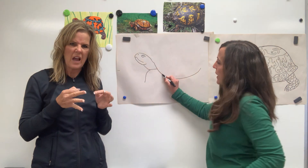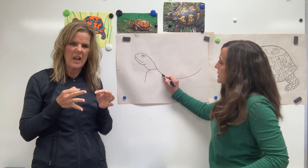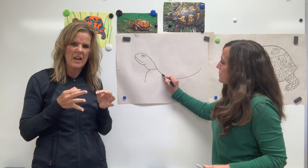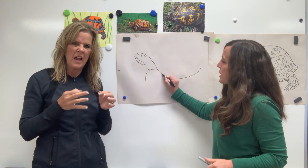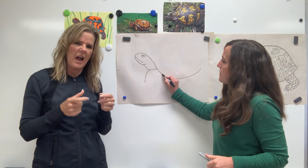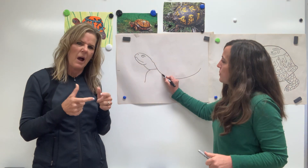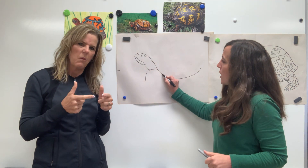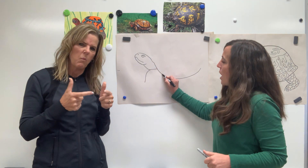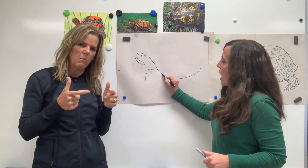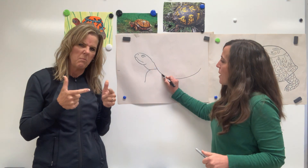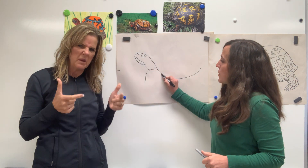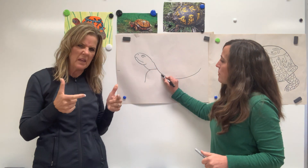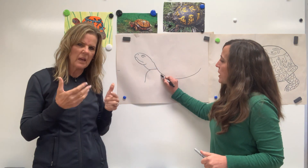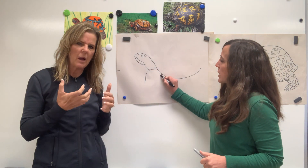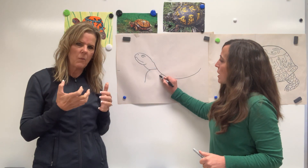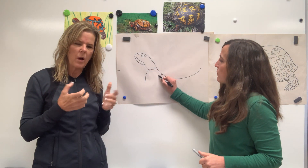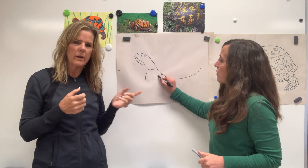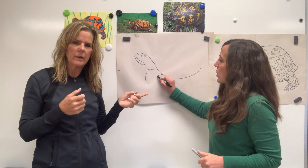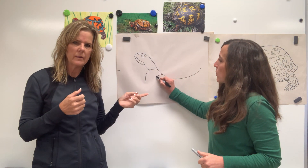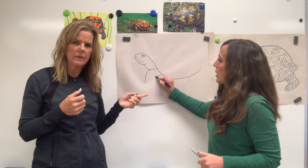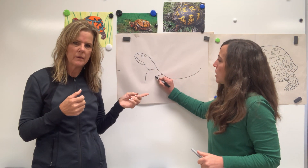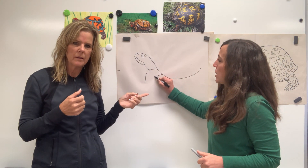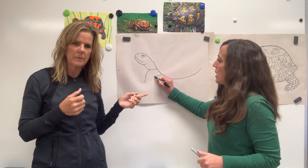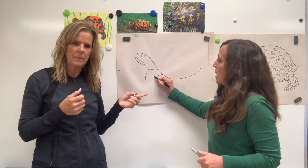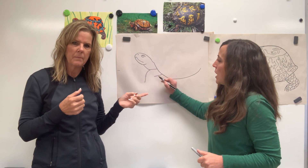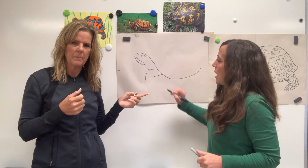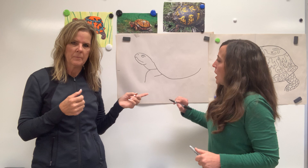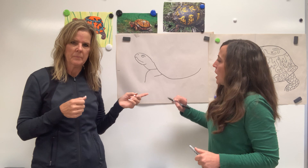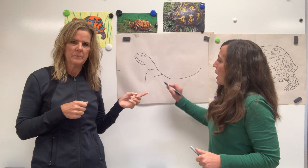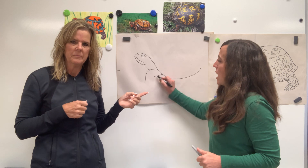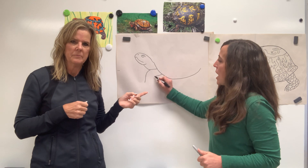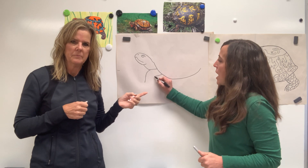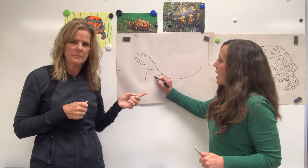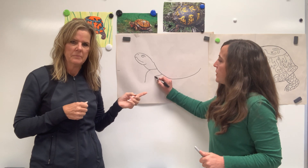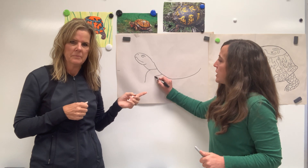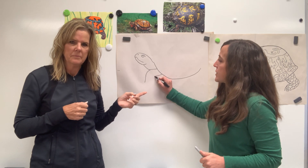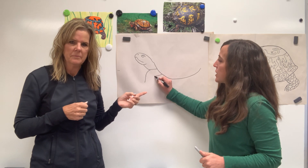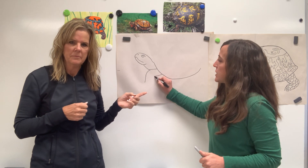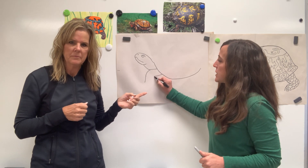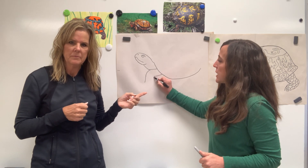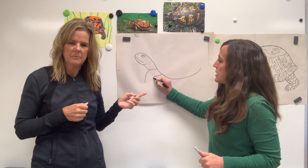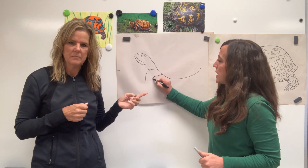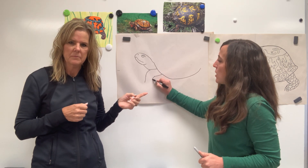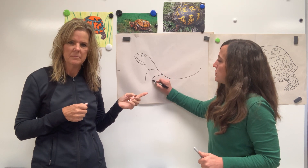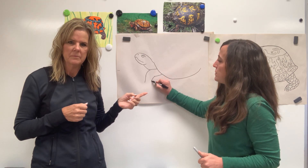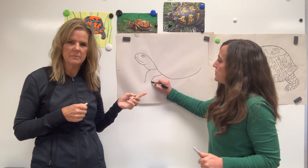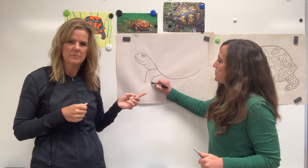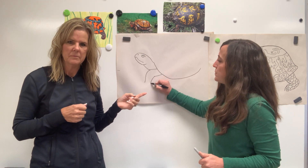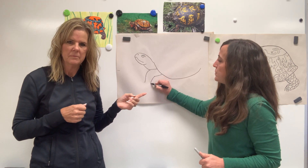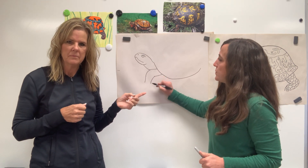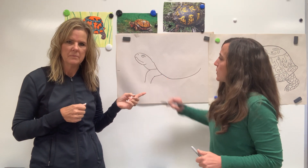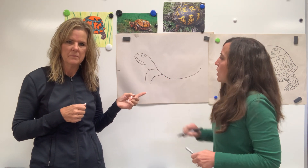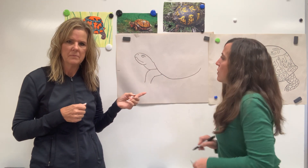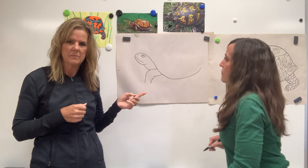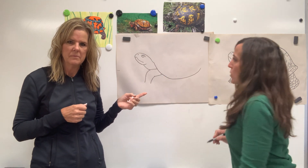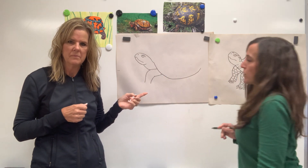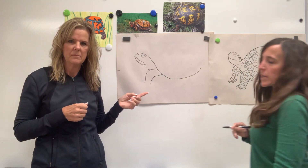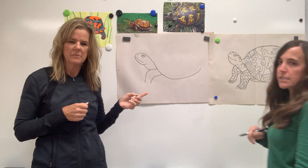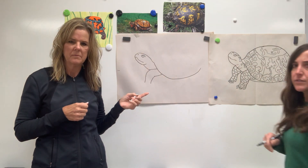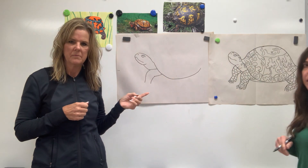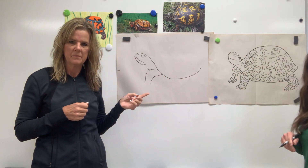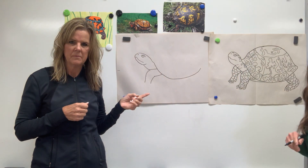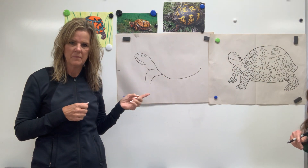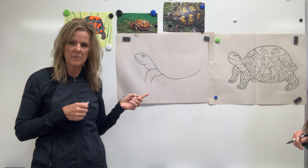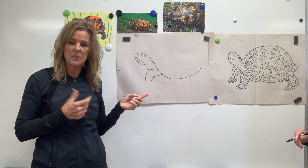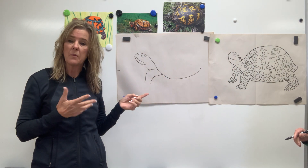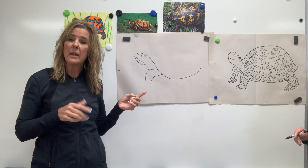I want my leg to be. I'm gonna make it come forward and then it's gonna slant down for the